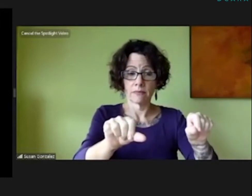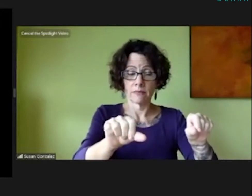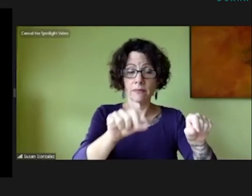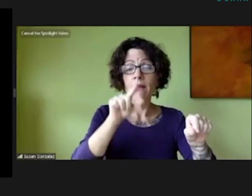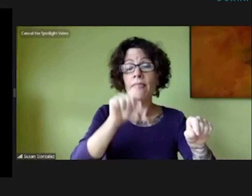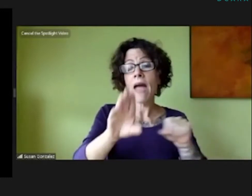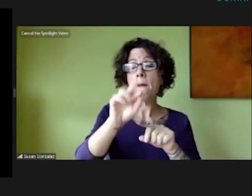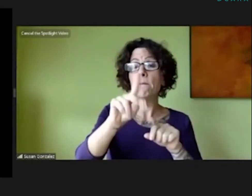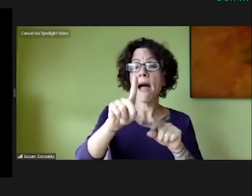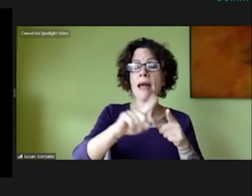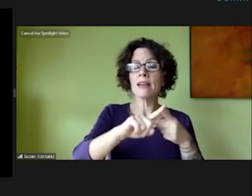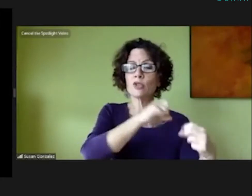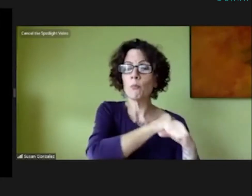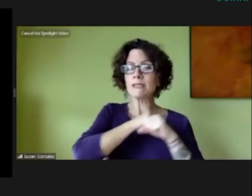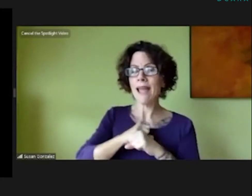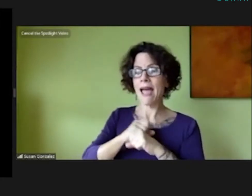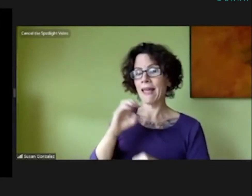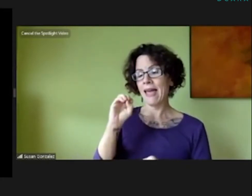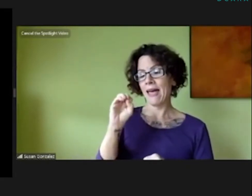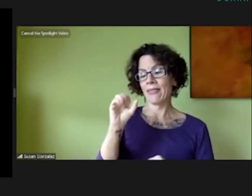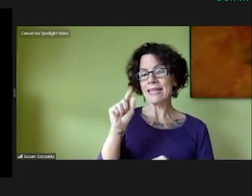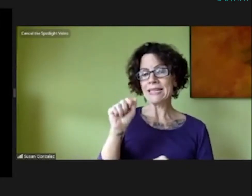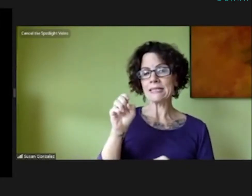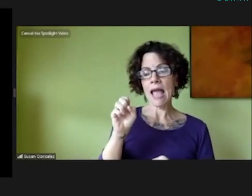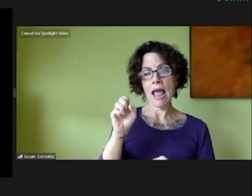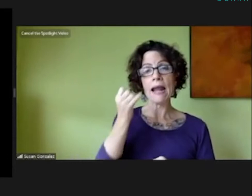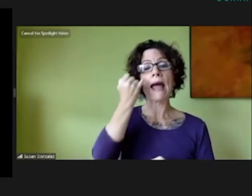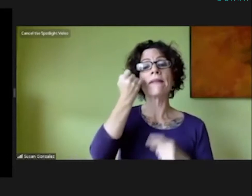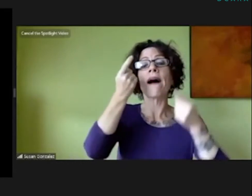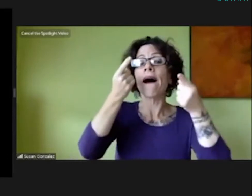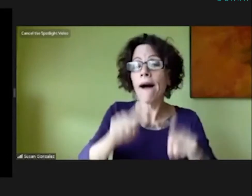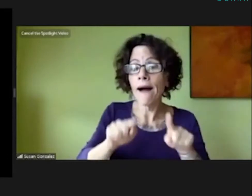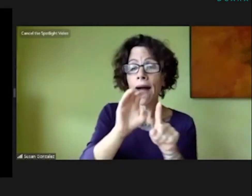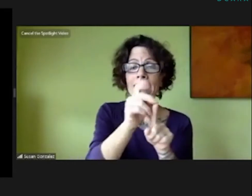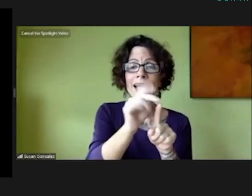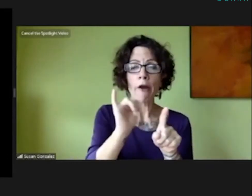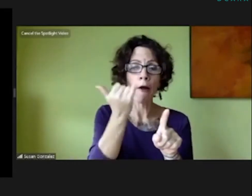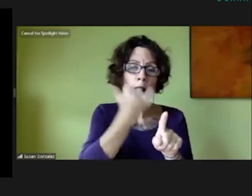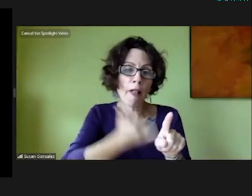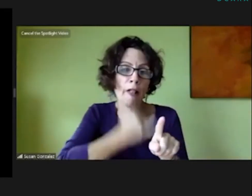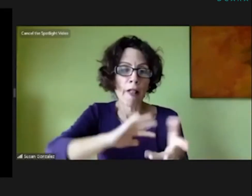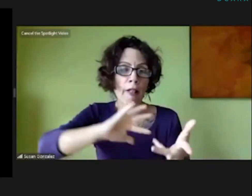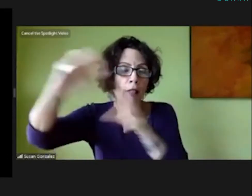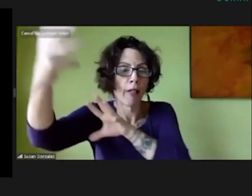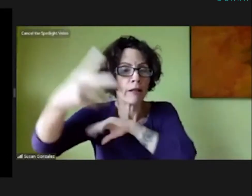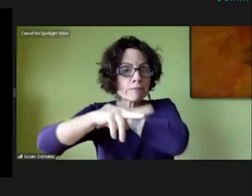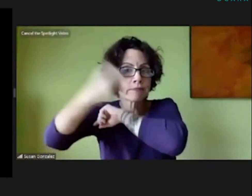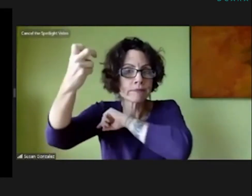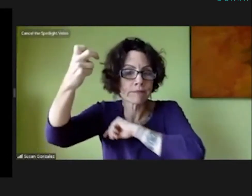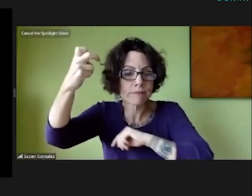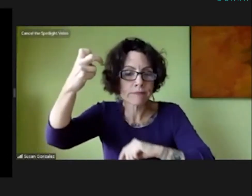Some states require the executor to file a bond to protect